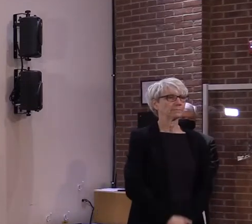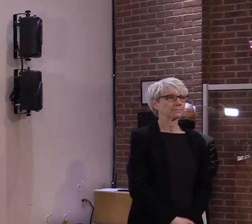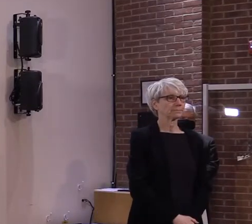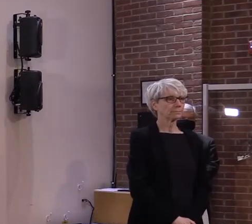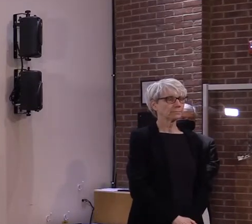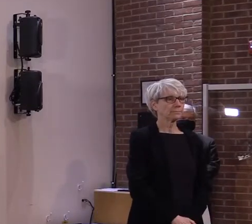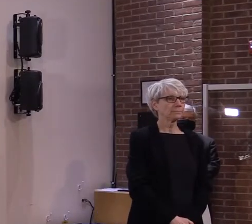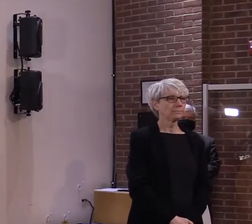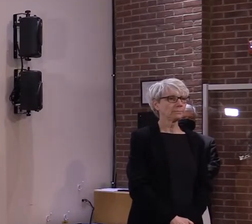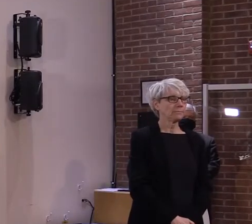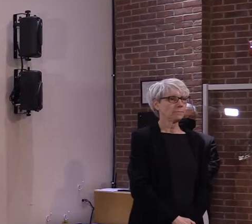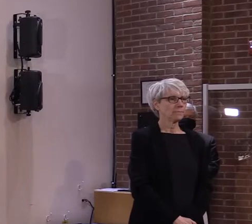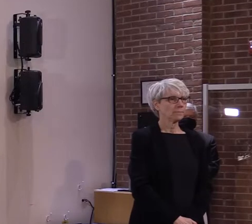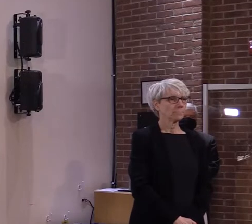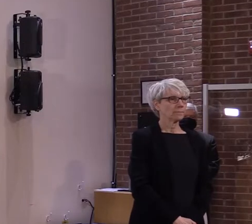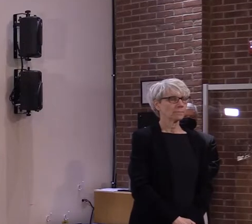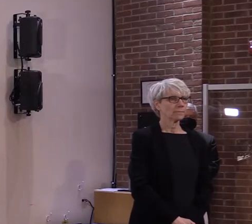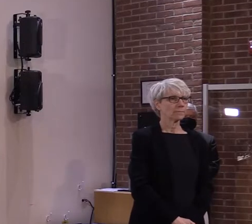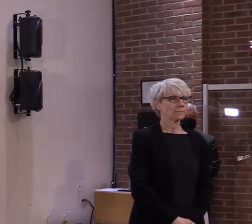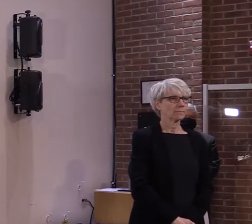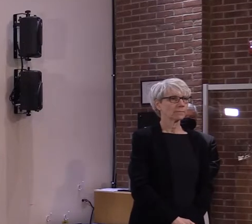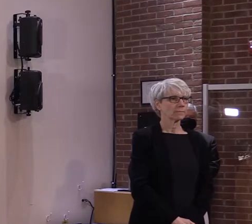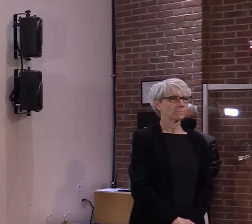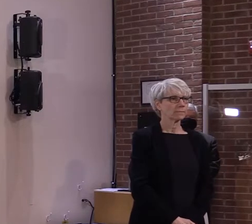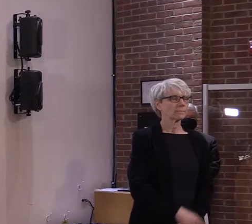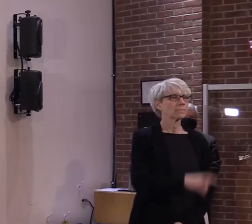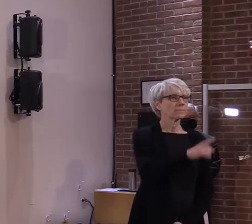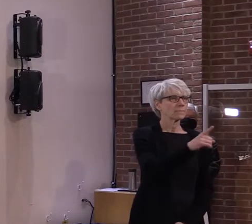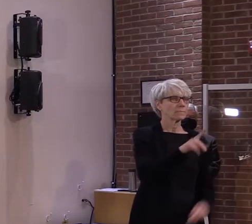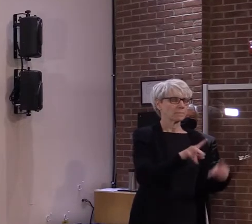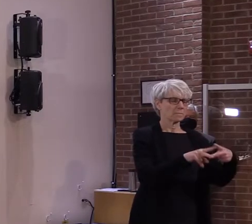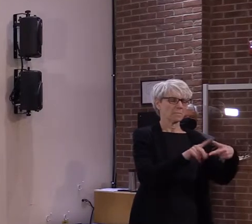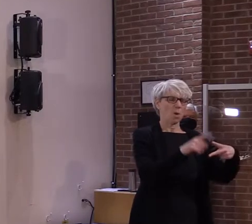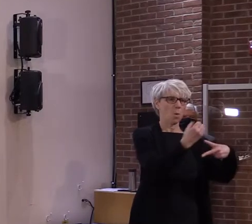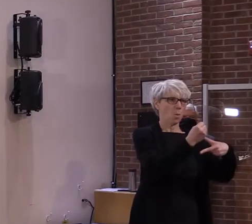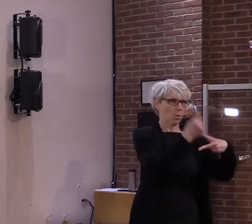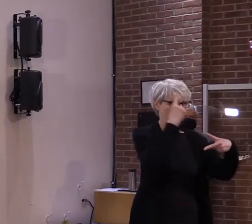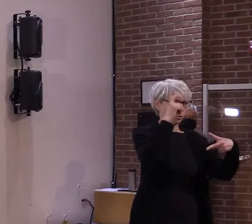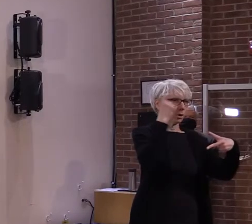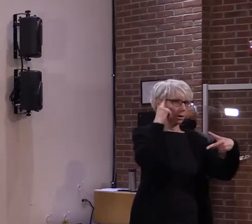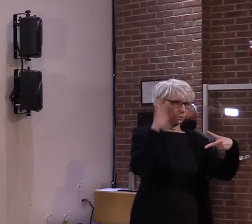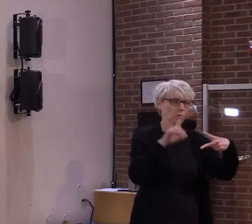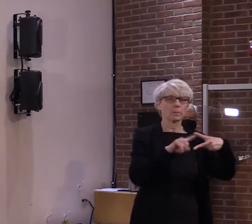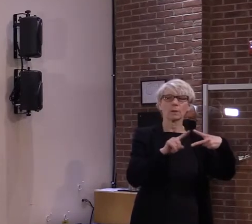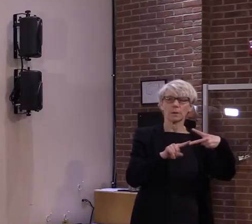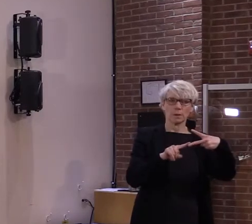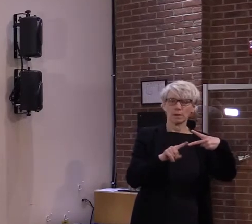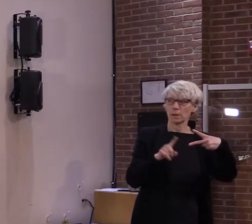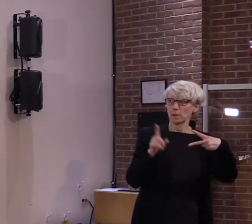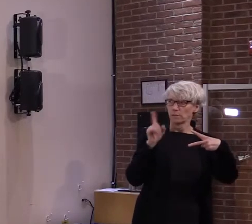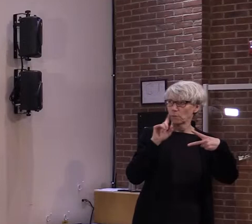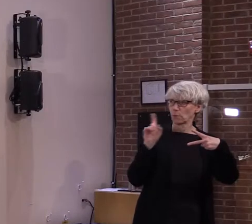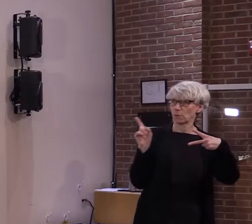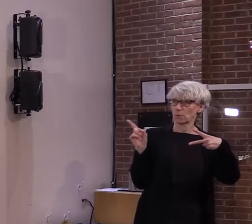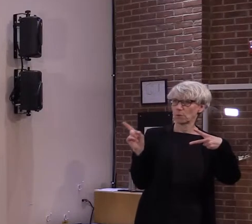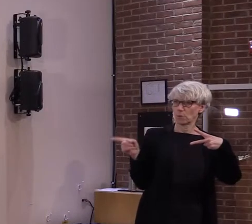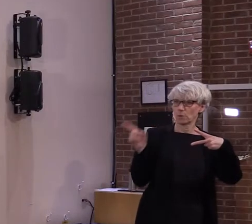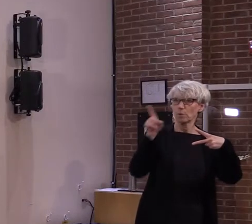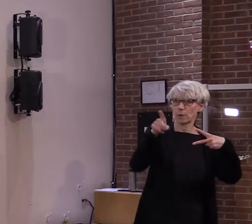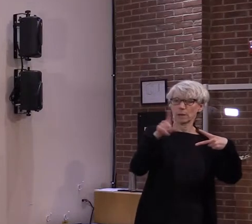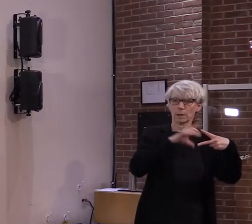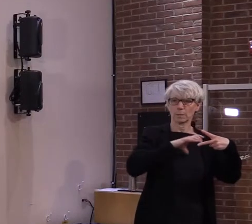Thanks, Dr. Levine. So I'll probably have one for the governor when he gets back, but maybe this is kind of a you and Commissioner Pichek question.